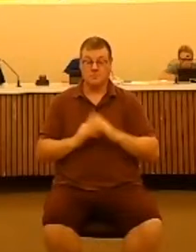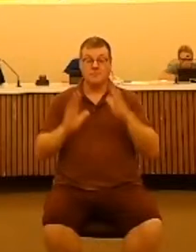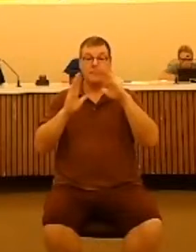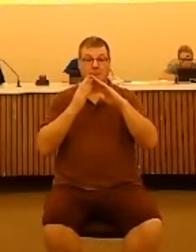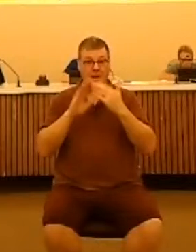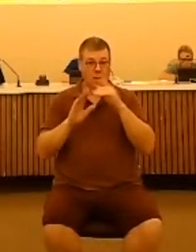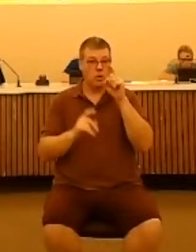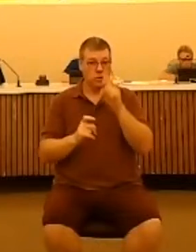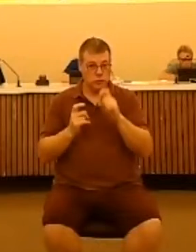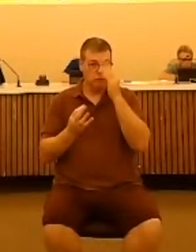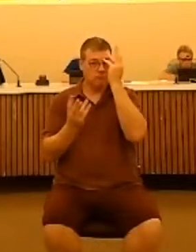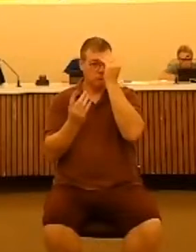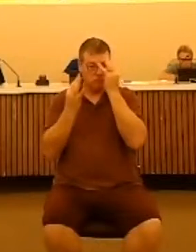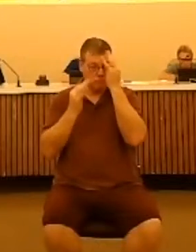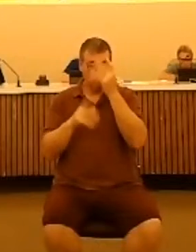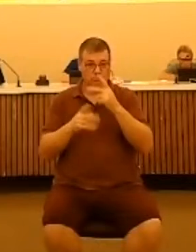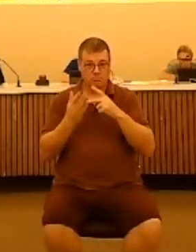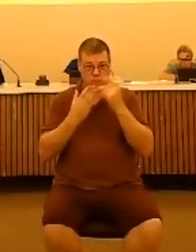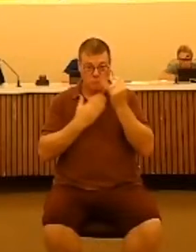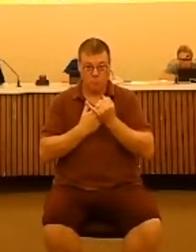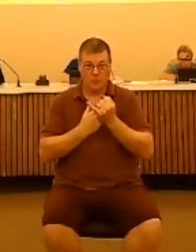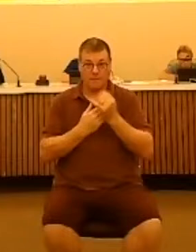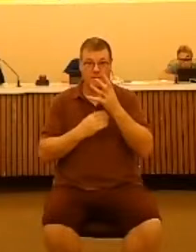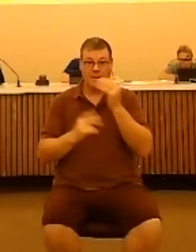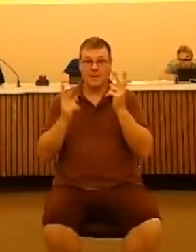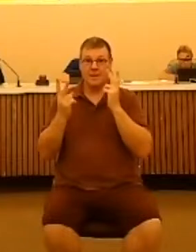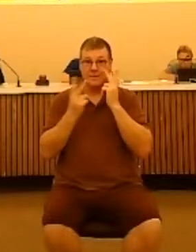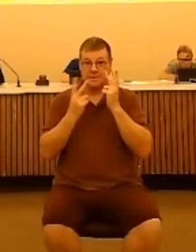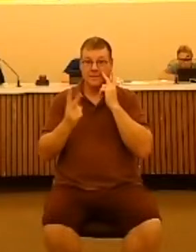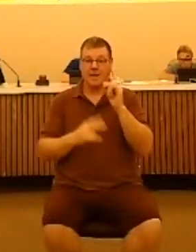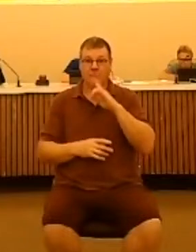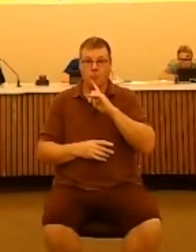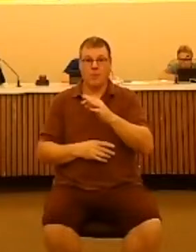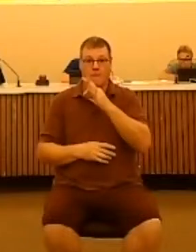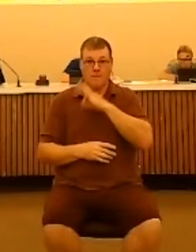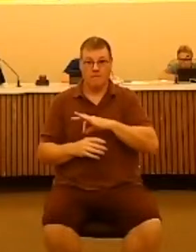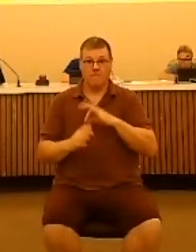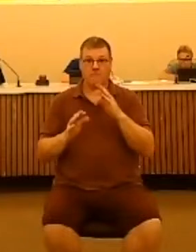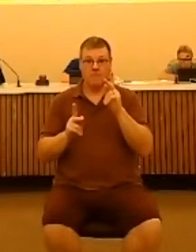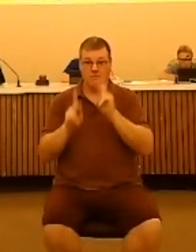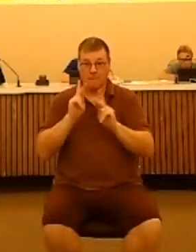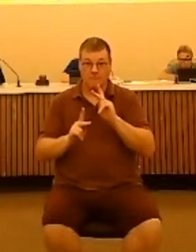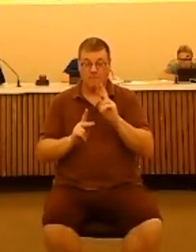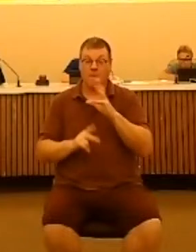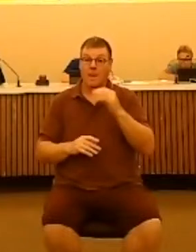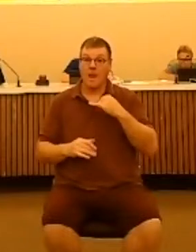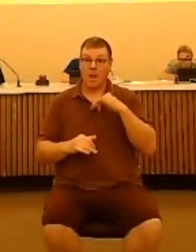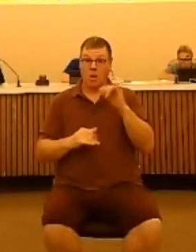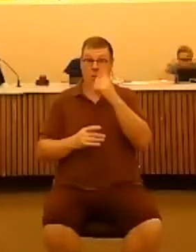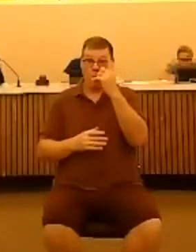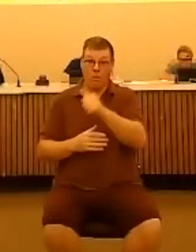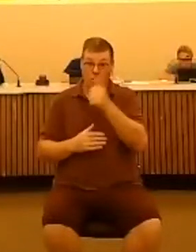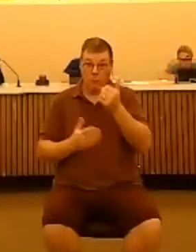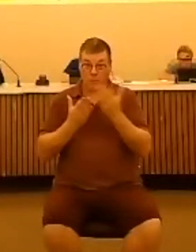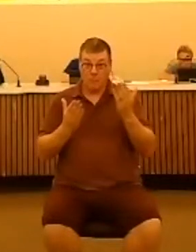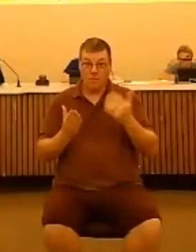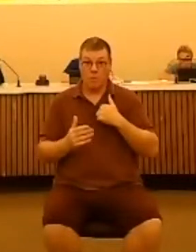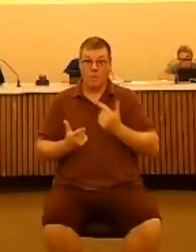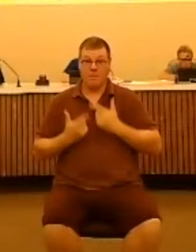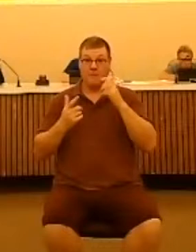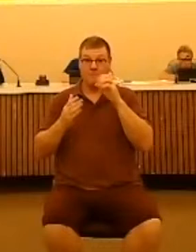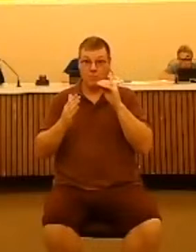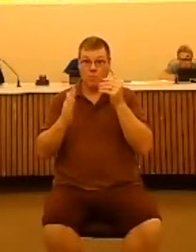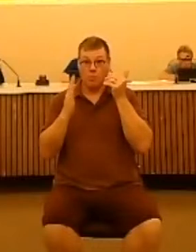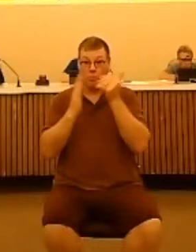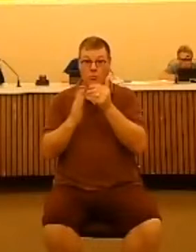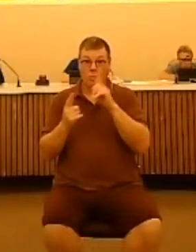carefully weigh this project and see if it will truly benefit the residents. One other thing I thought about, we live so close to